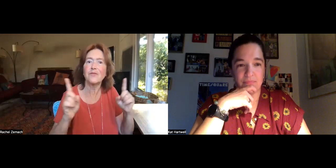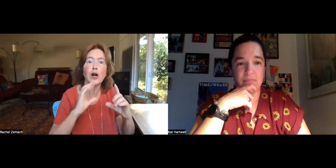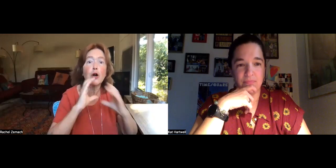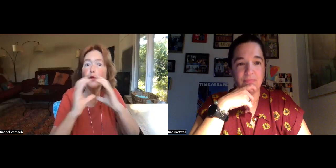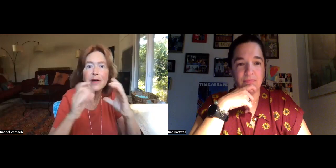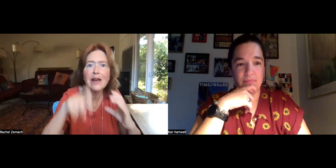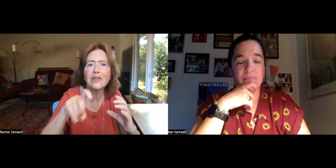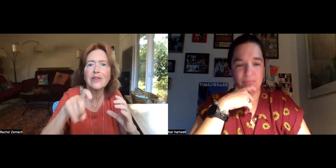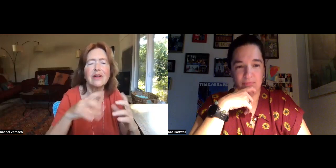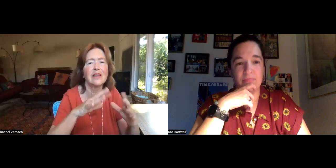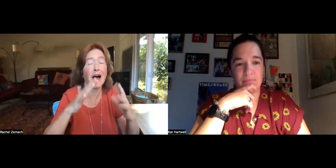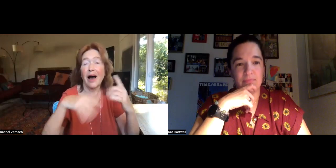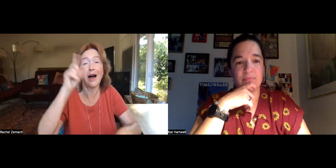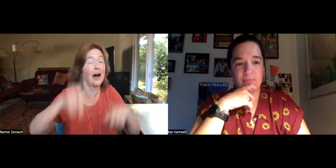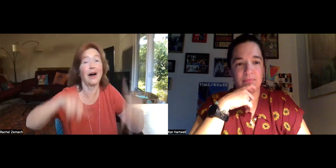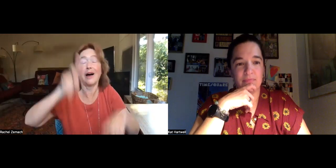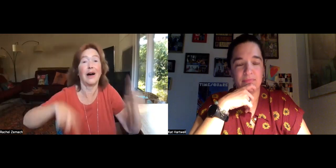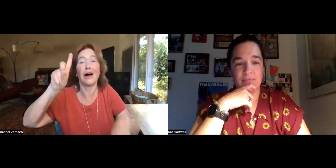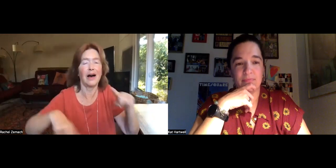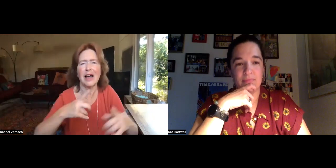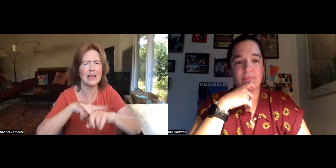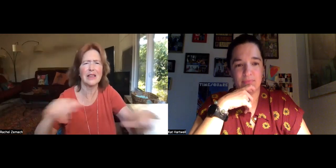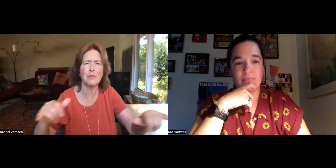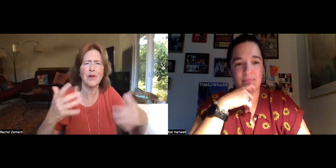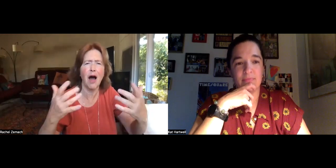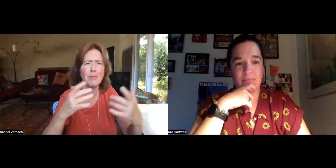different communication is at the same time.